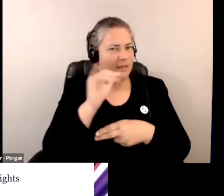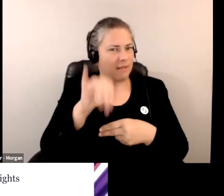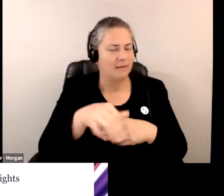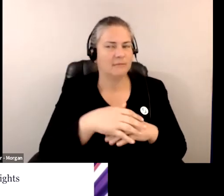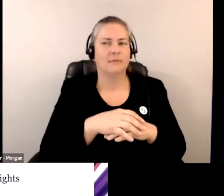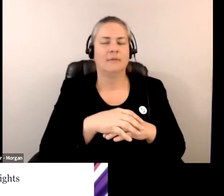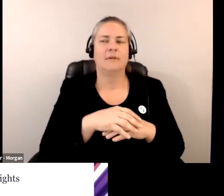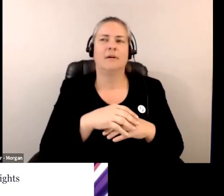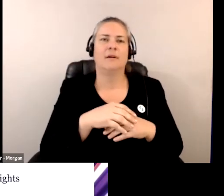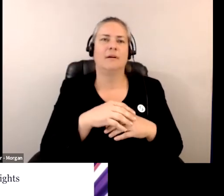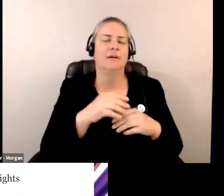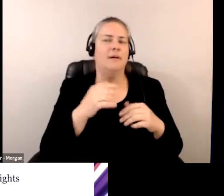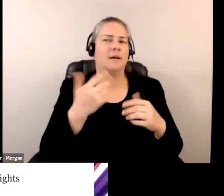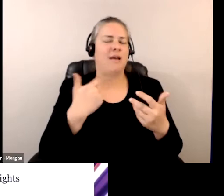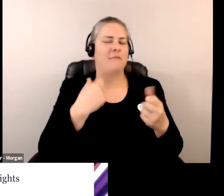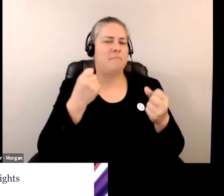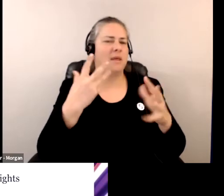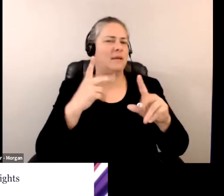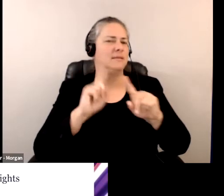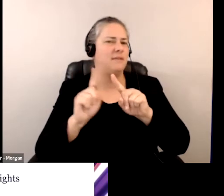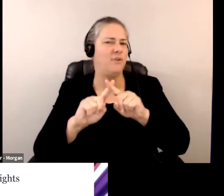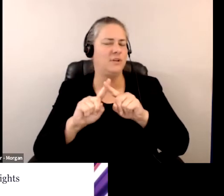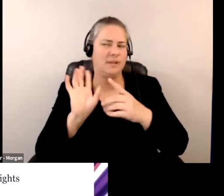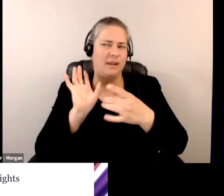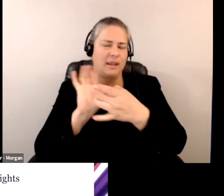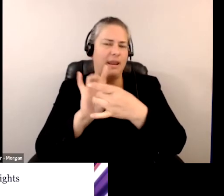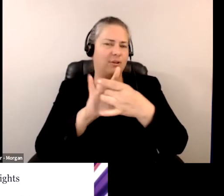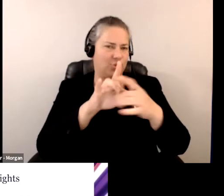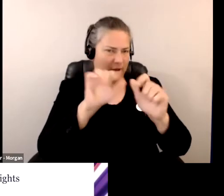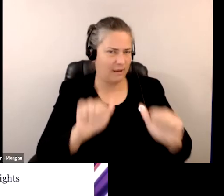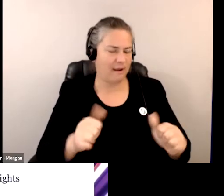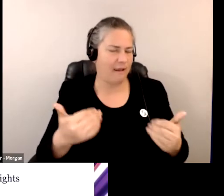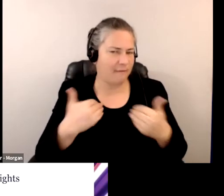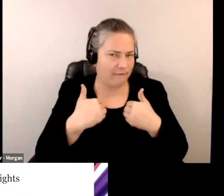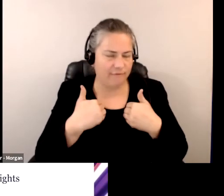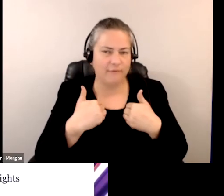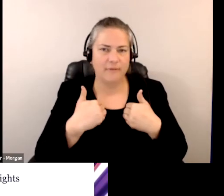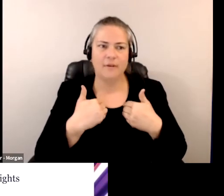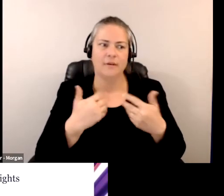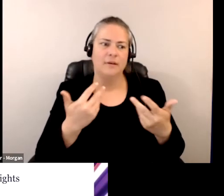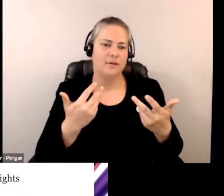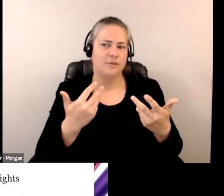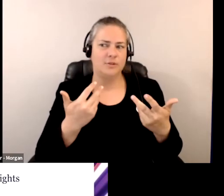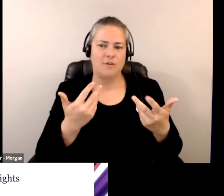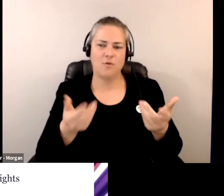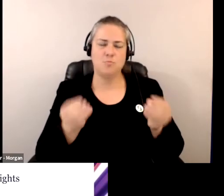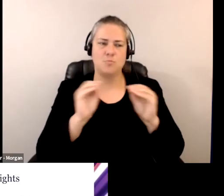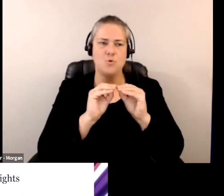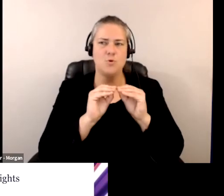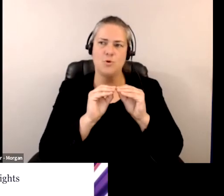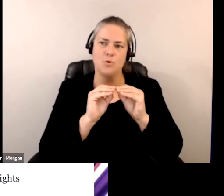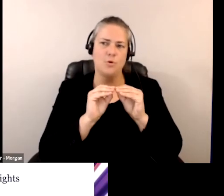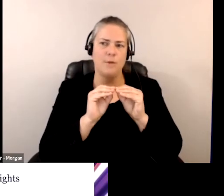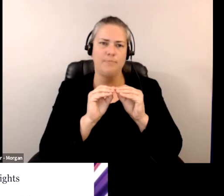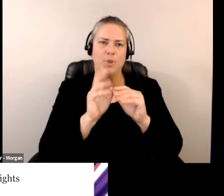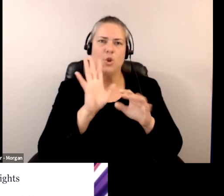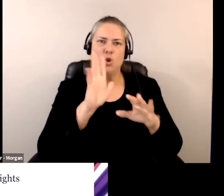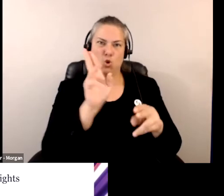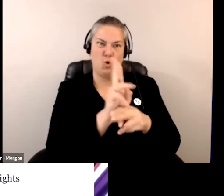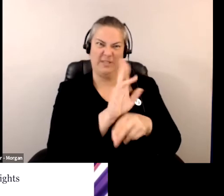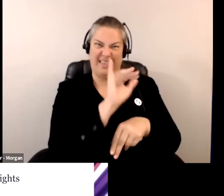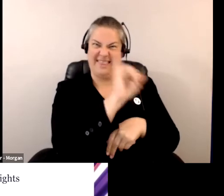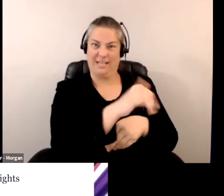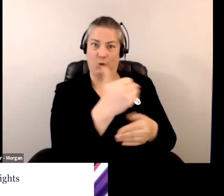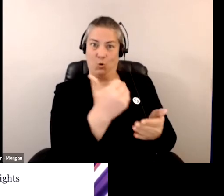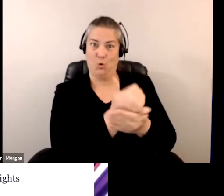connections that need to be made to increase to draw on those new sources of data